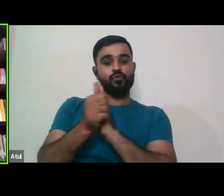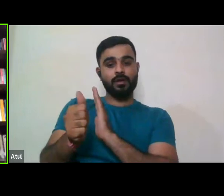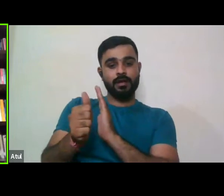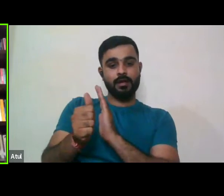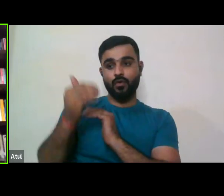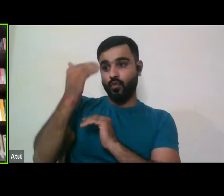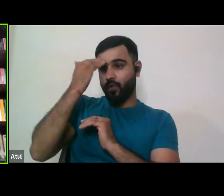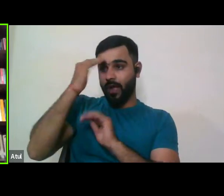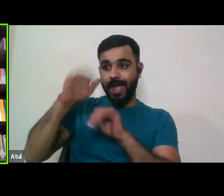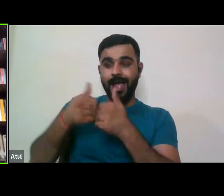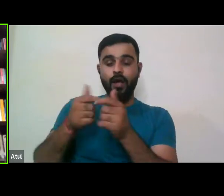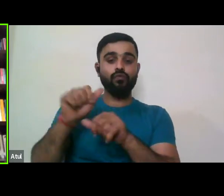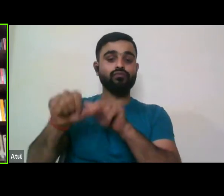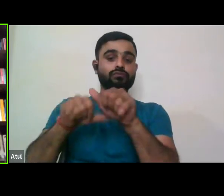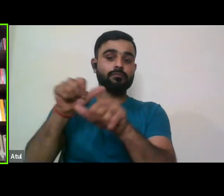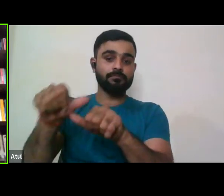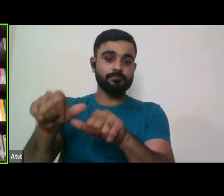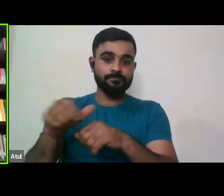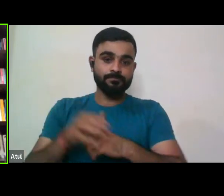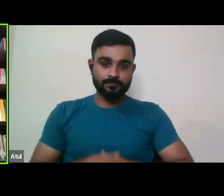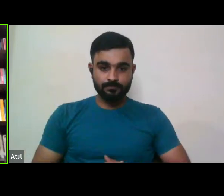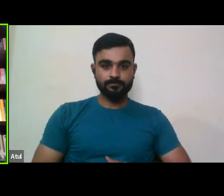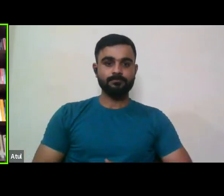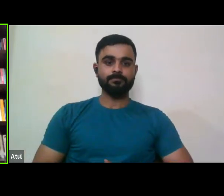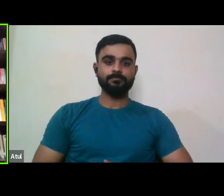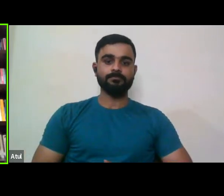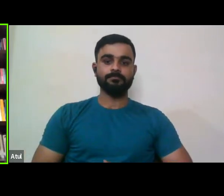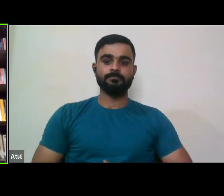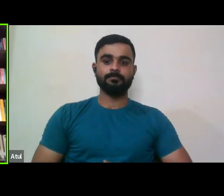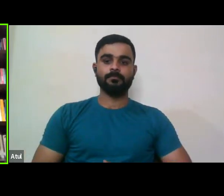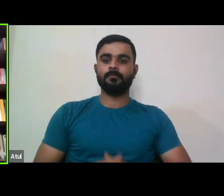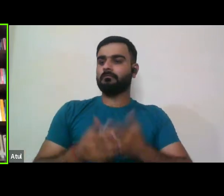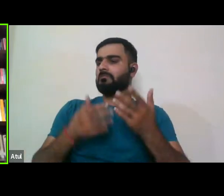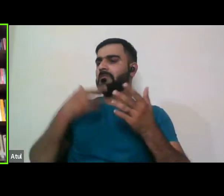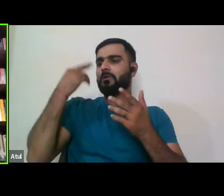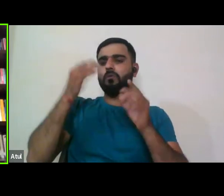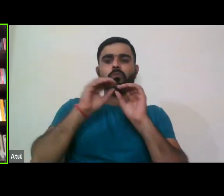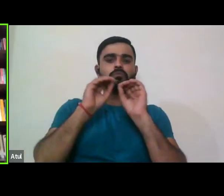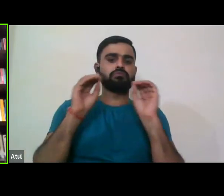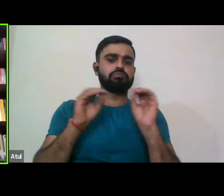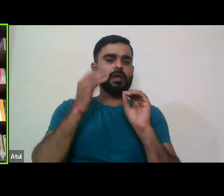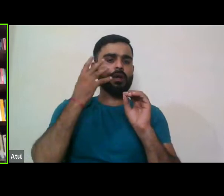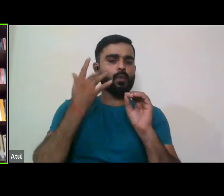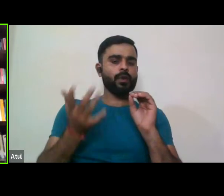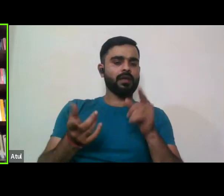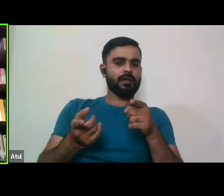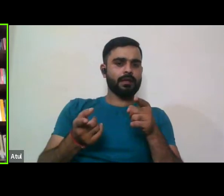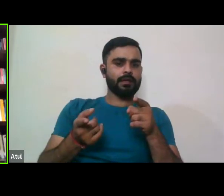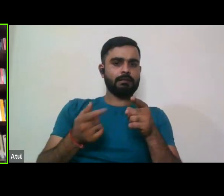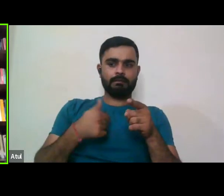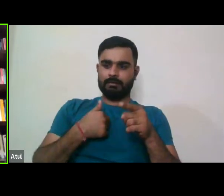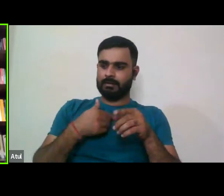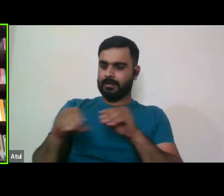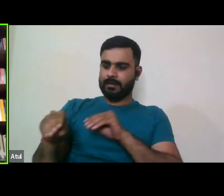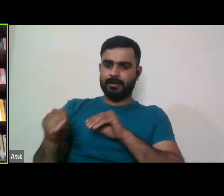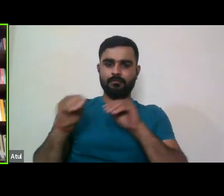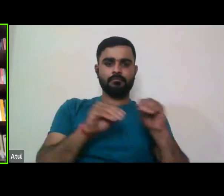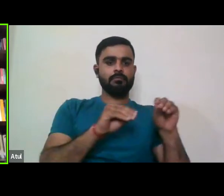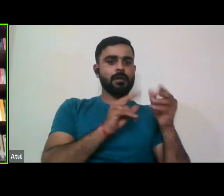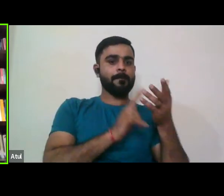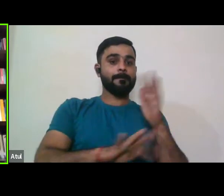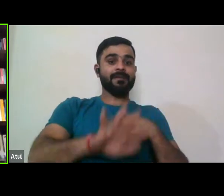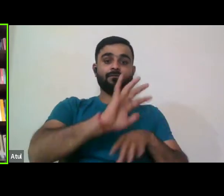the know-how, it is there's no reason why we can't shift to a